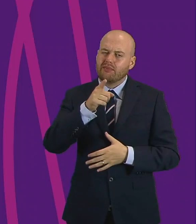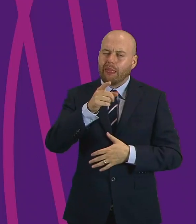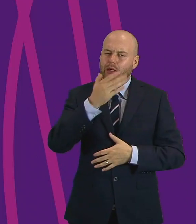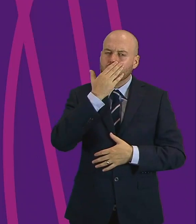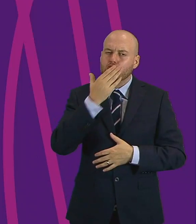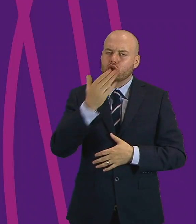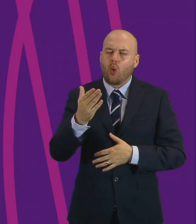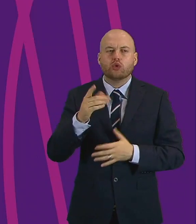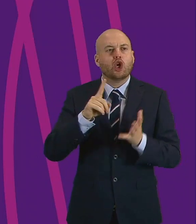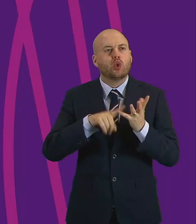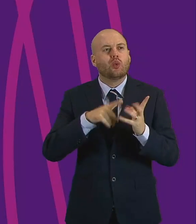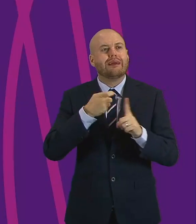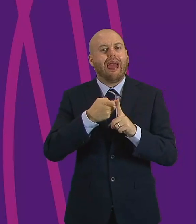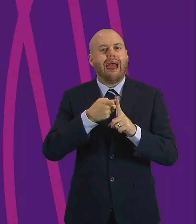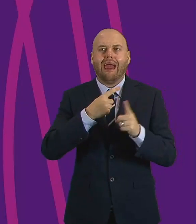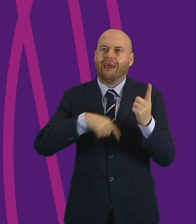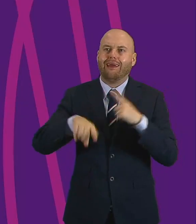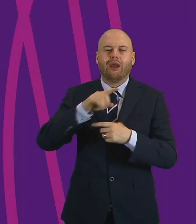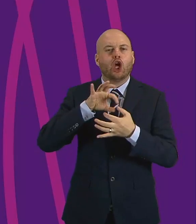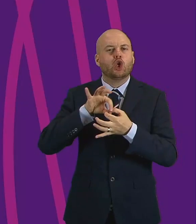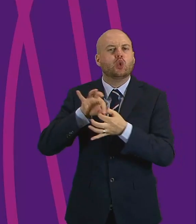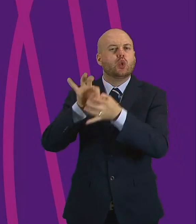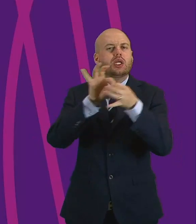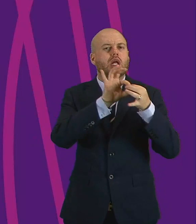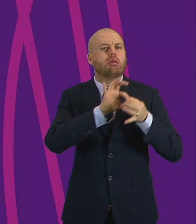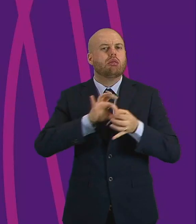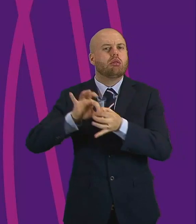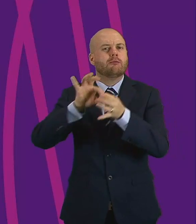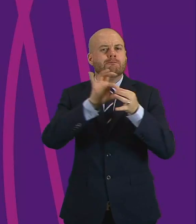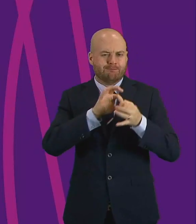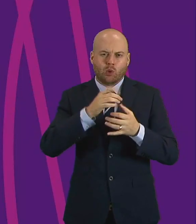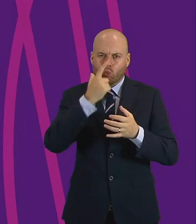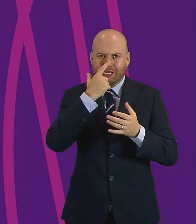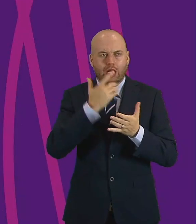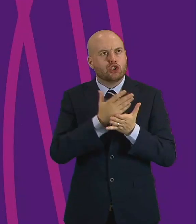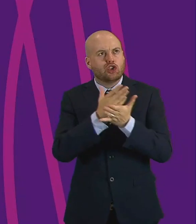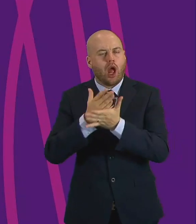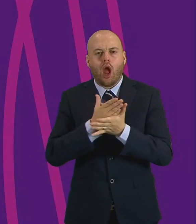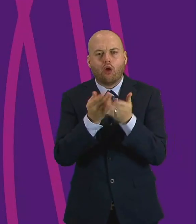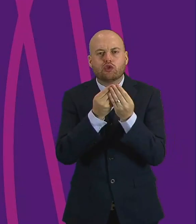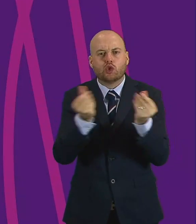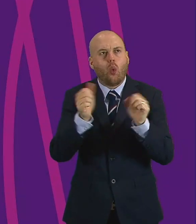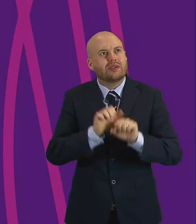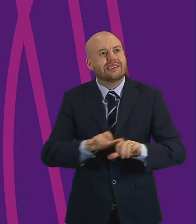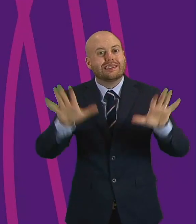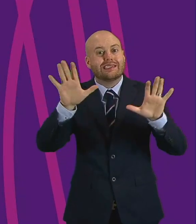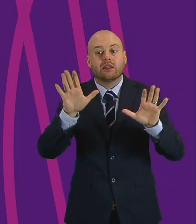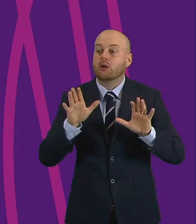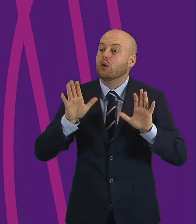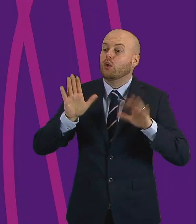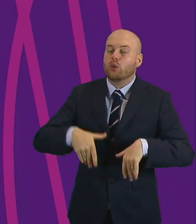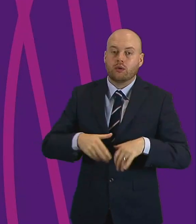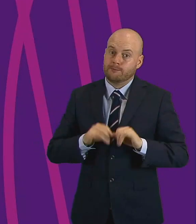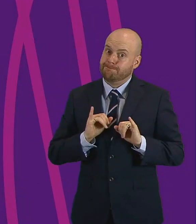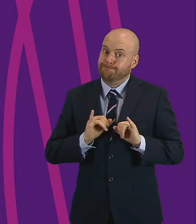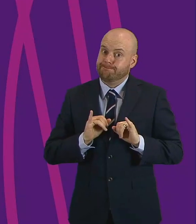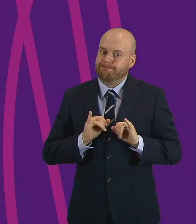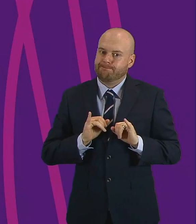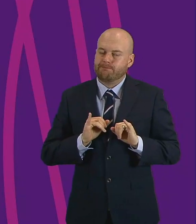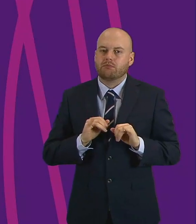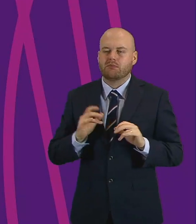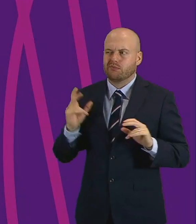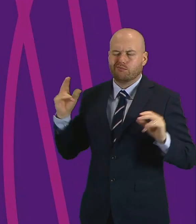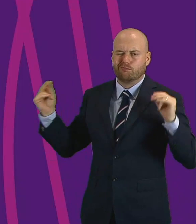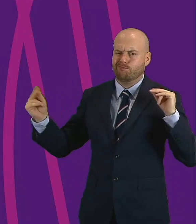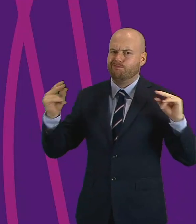being able to spread resources across the nations of the United Kingdom during tough times. And this level of support has